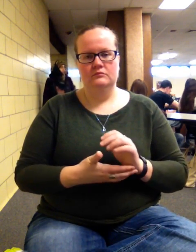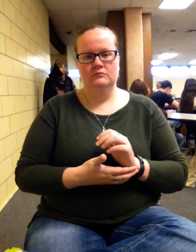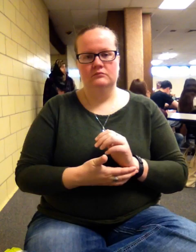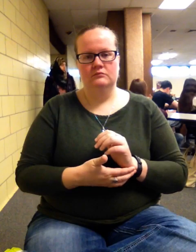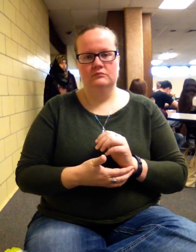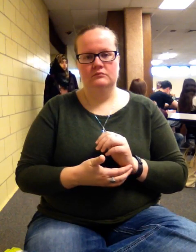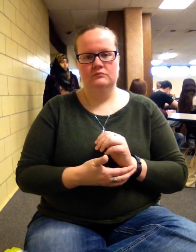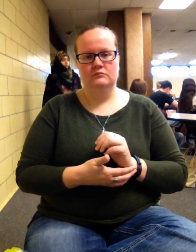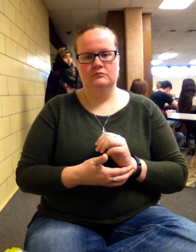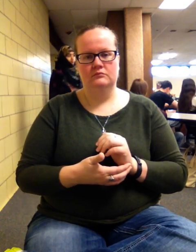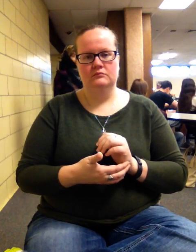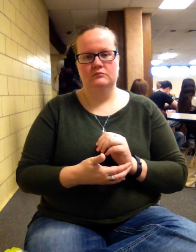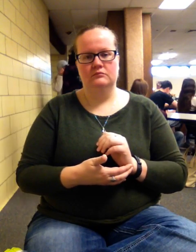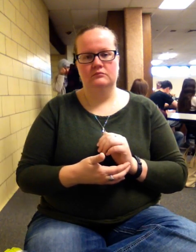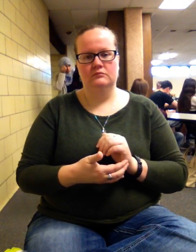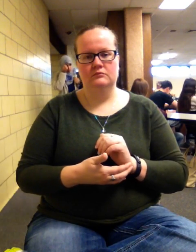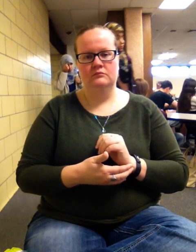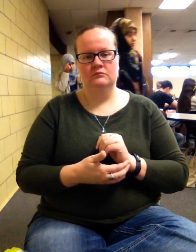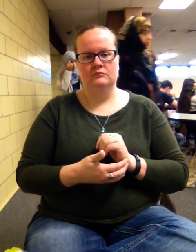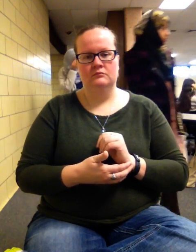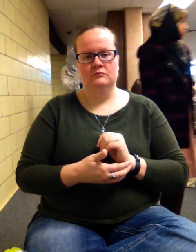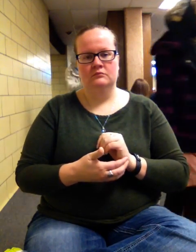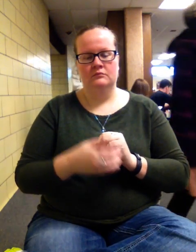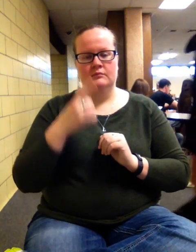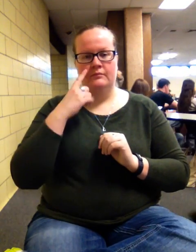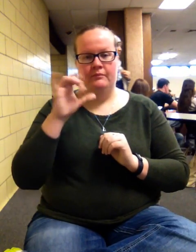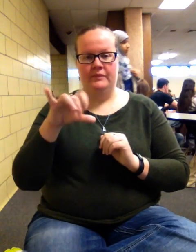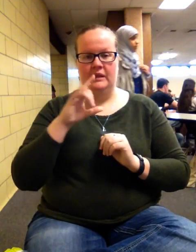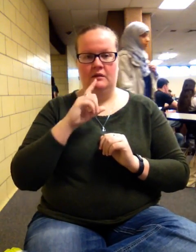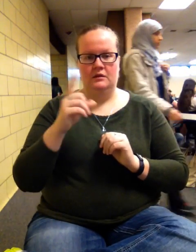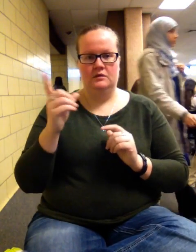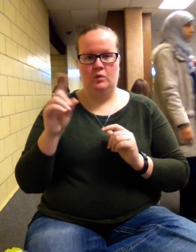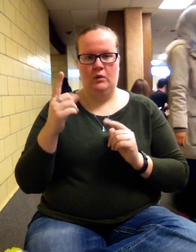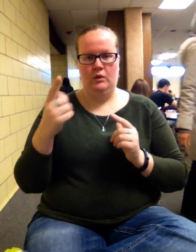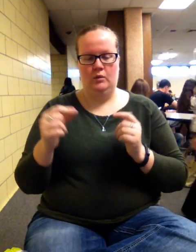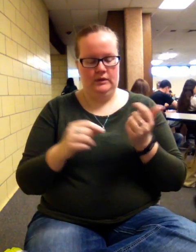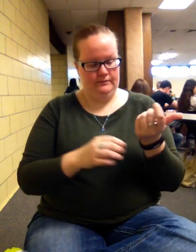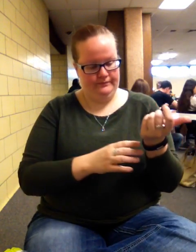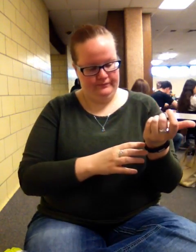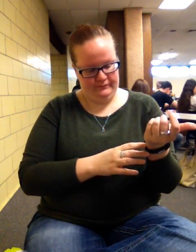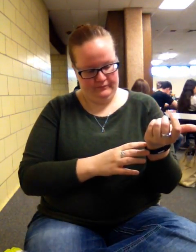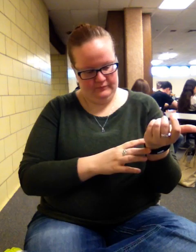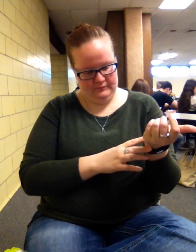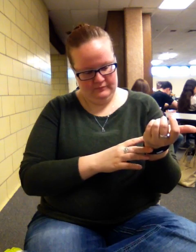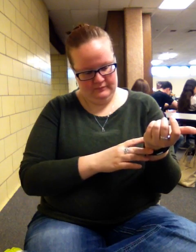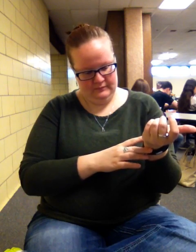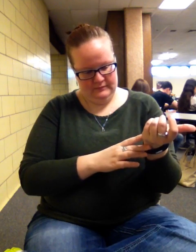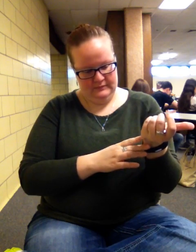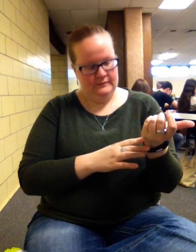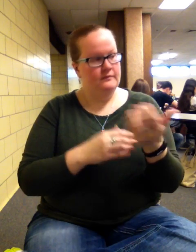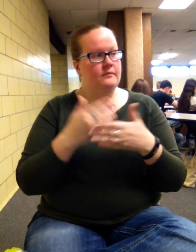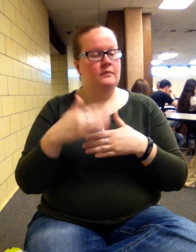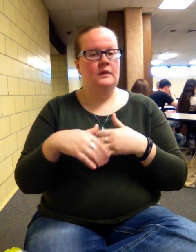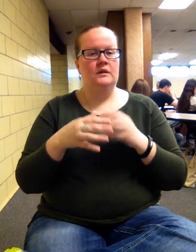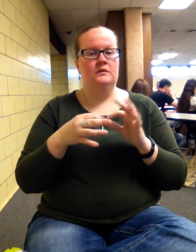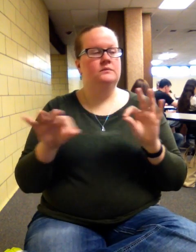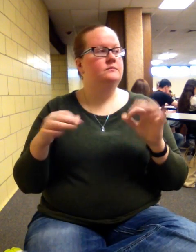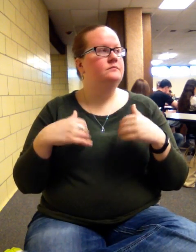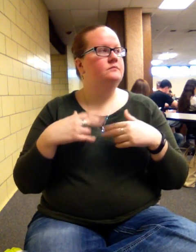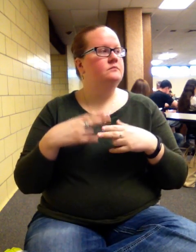Because that's basically a roadmap of where we're going. So the second equation then, I have weighted average cost of capital, and I put a little sub